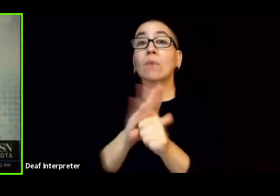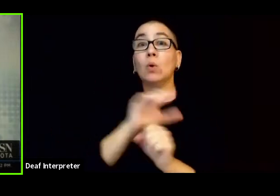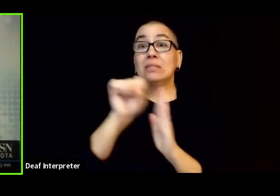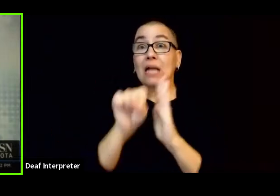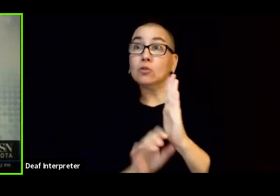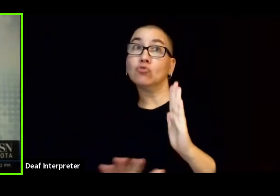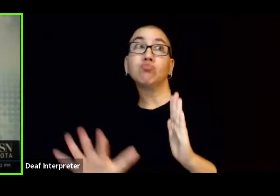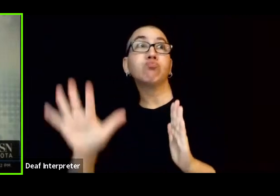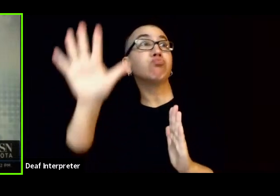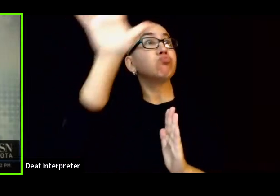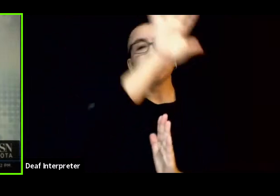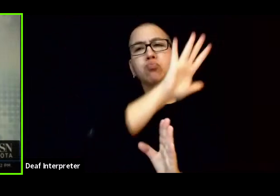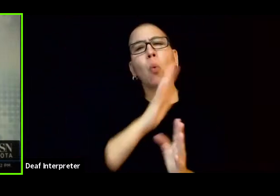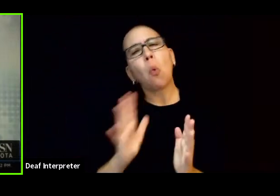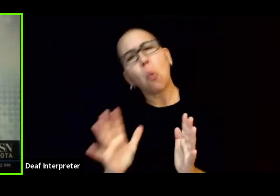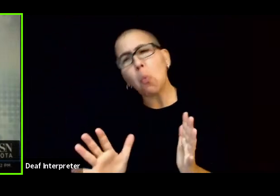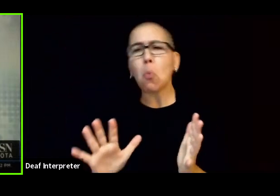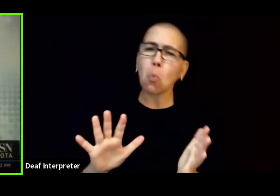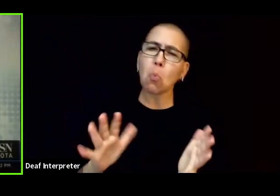fluctuate at a local level,